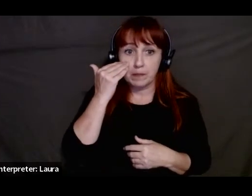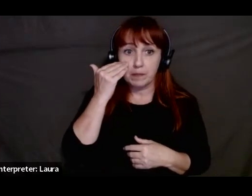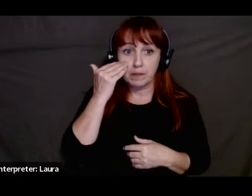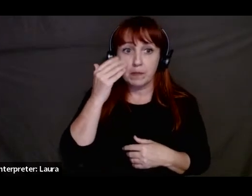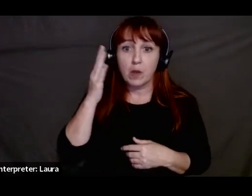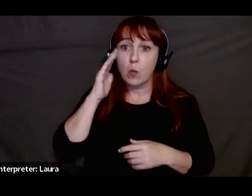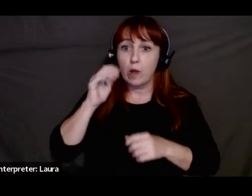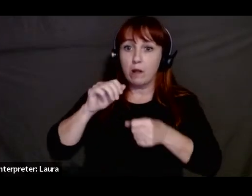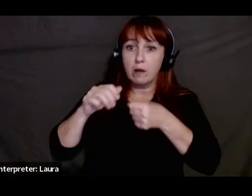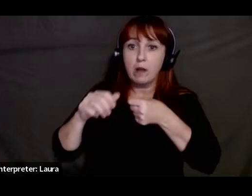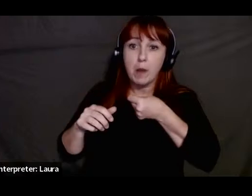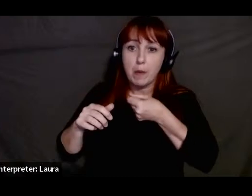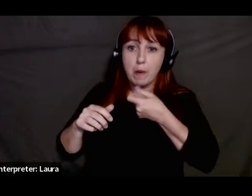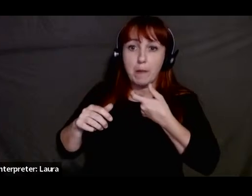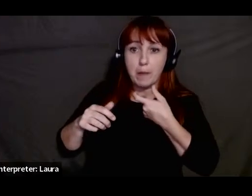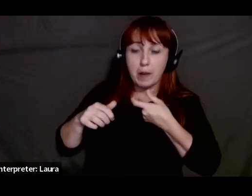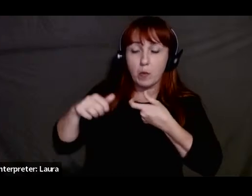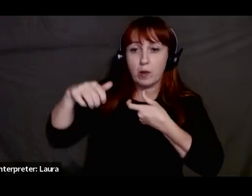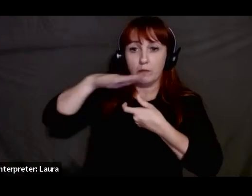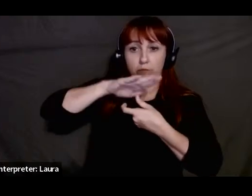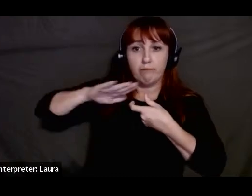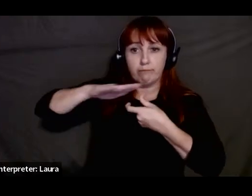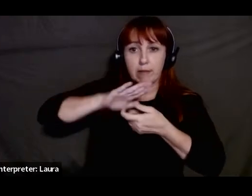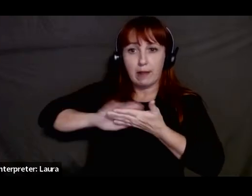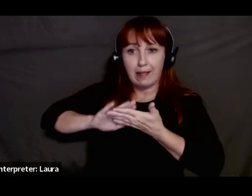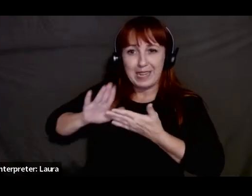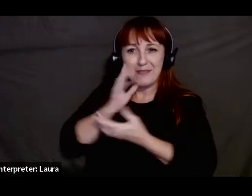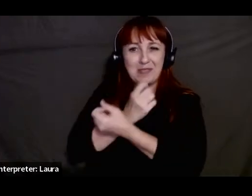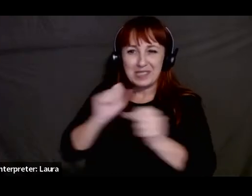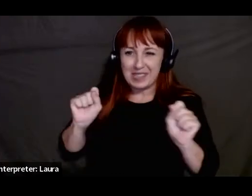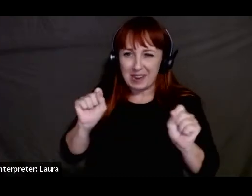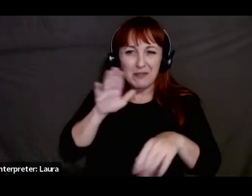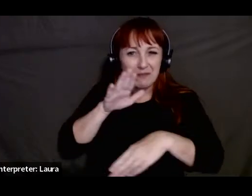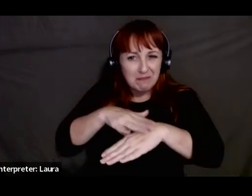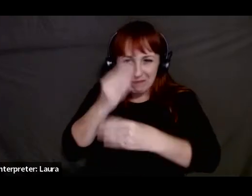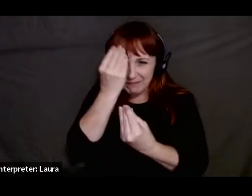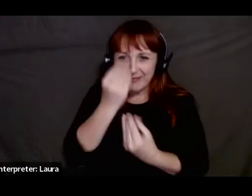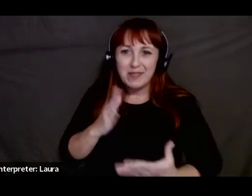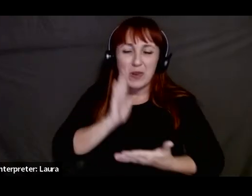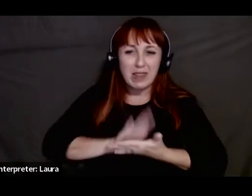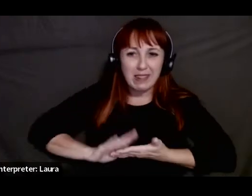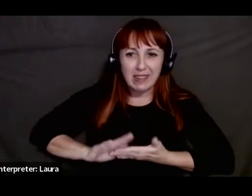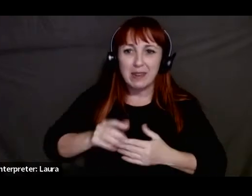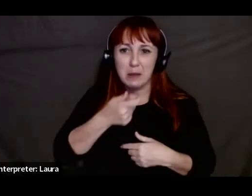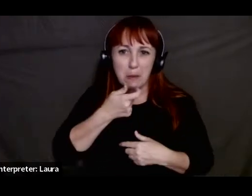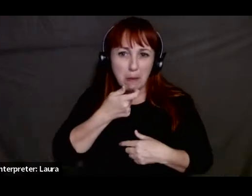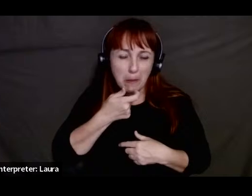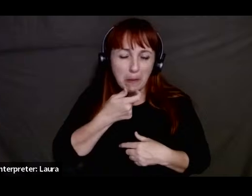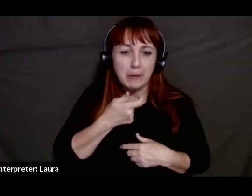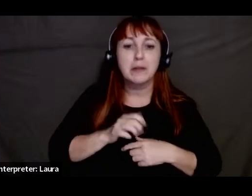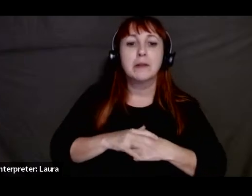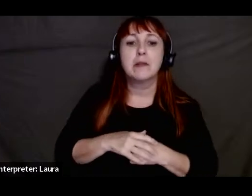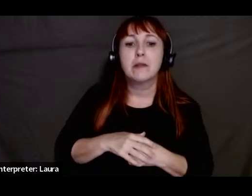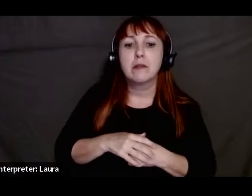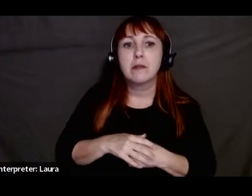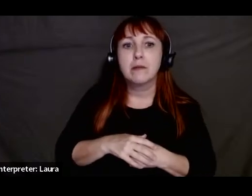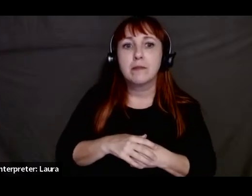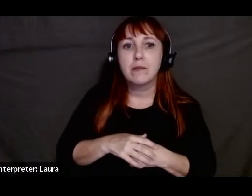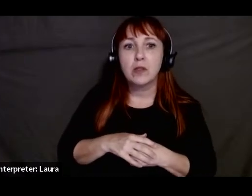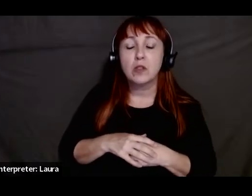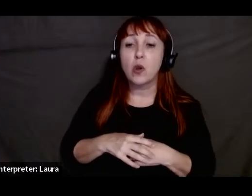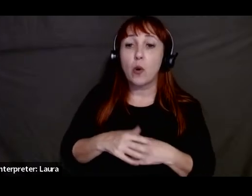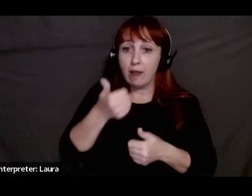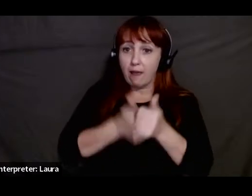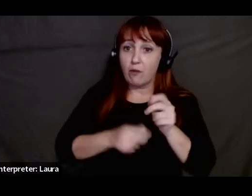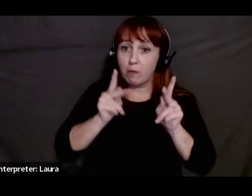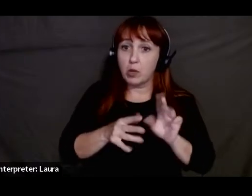the microphone just to keep everybody safe. And then, so you have to give him a minute to do that